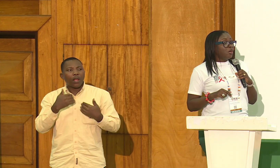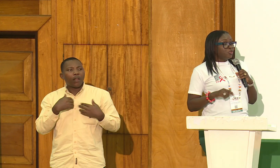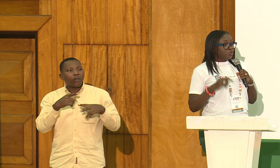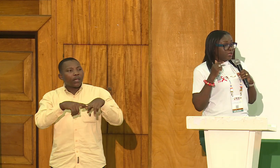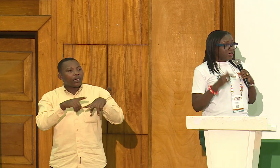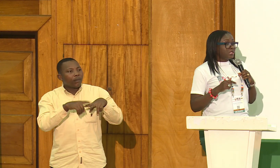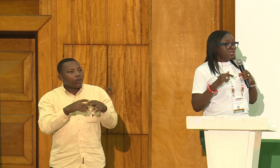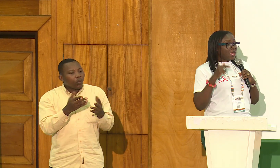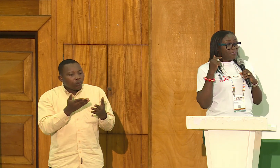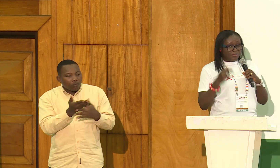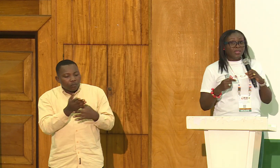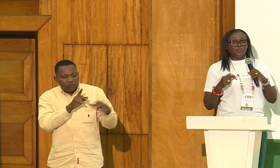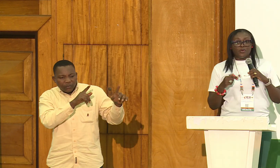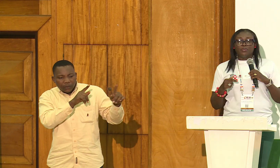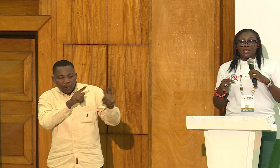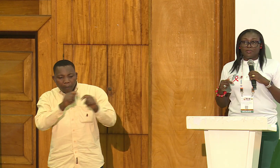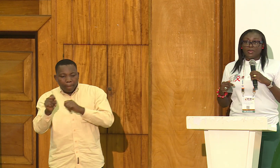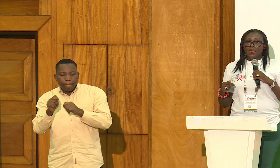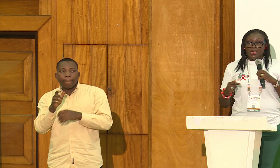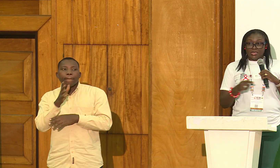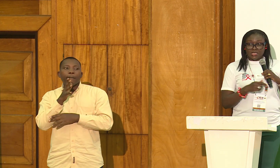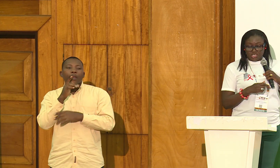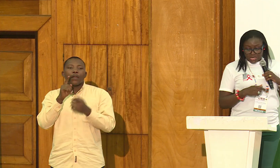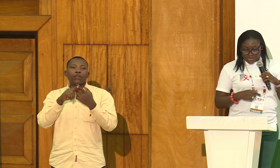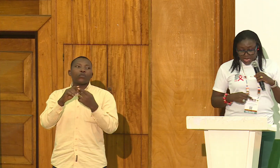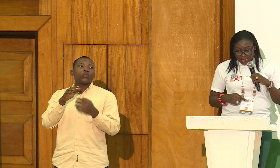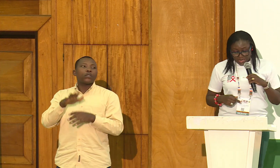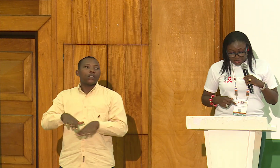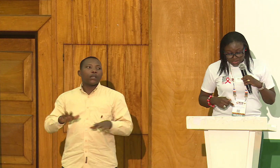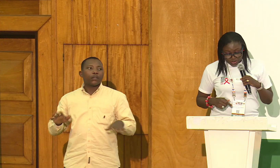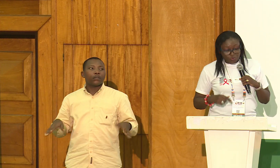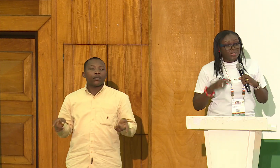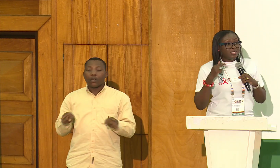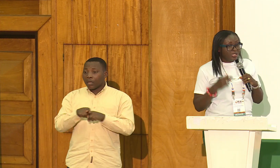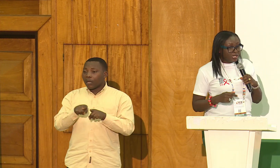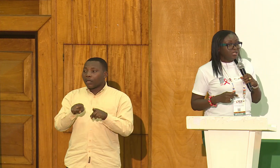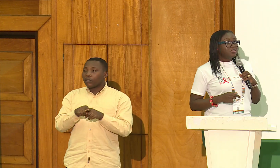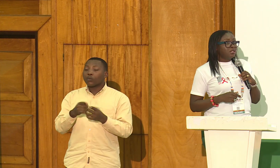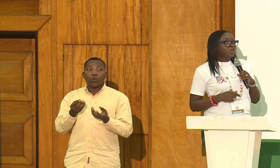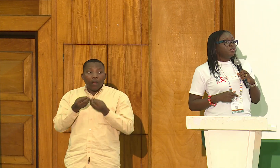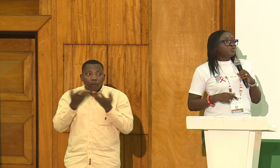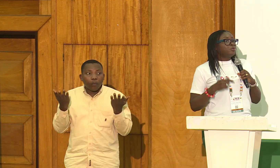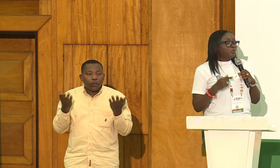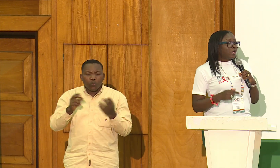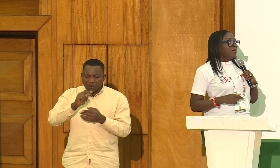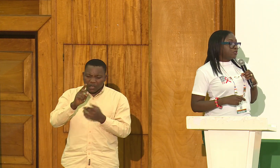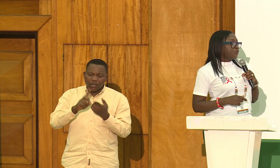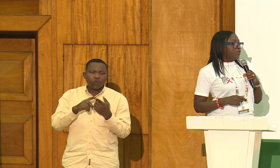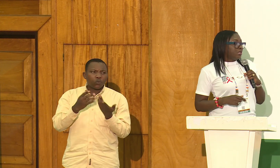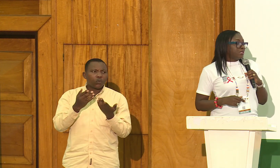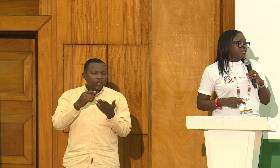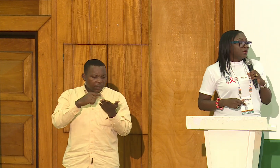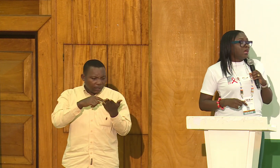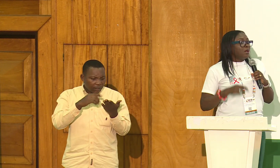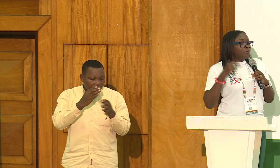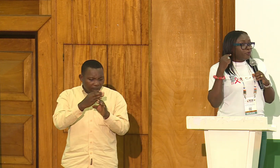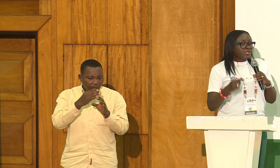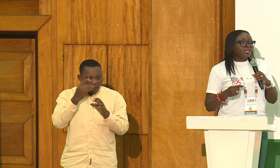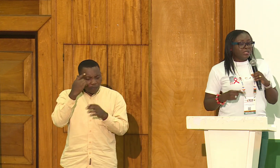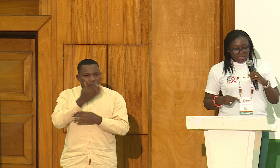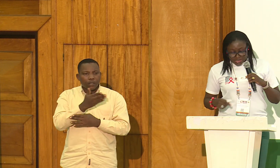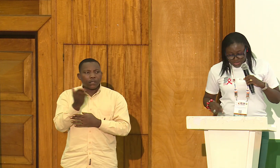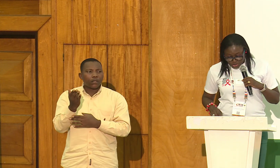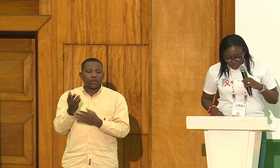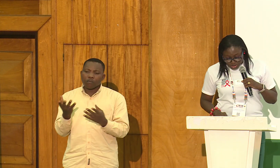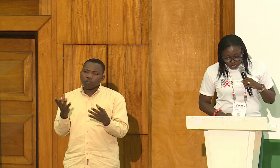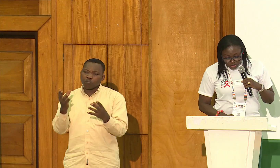transmission. So it is a big problem, and as she has highlighted, we need to look out for this, put